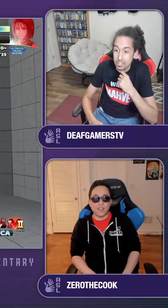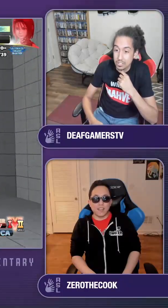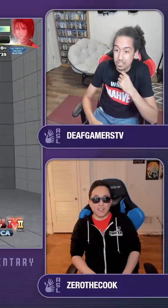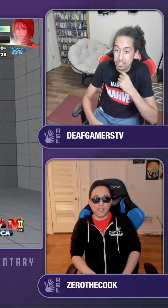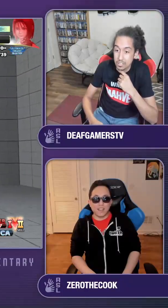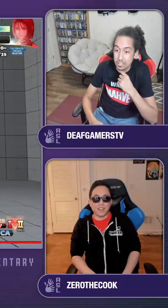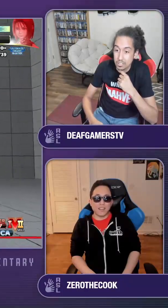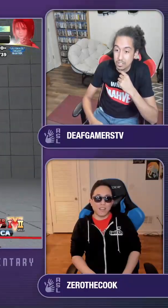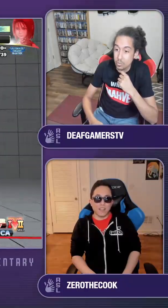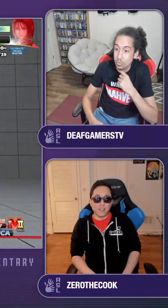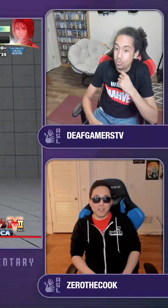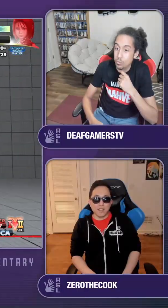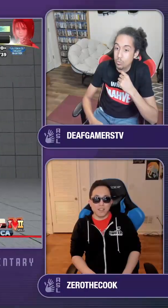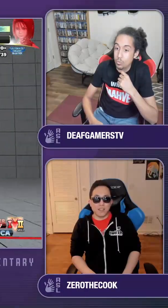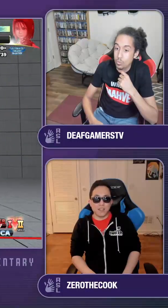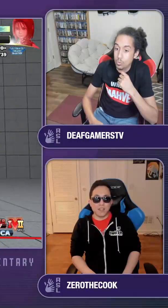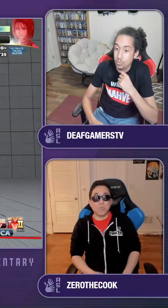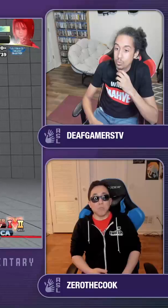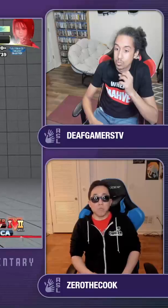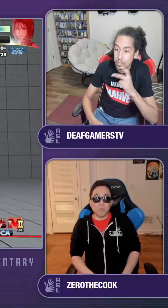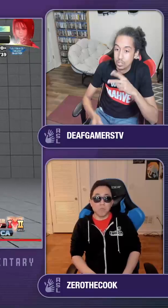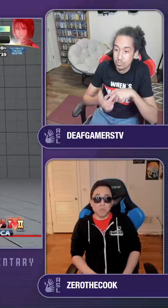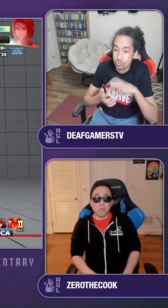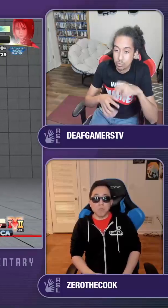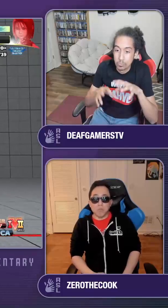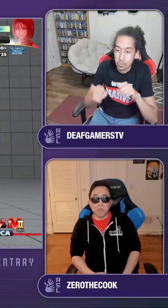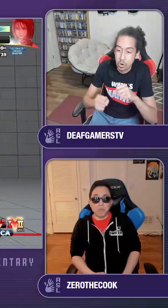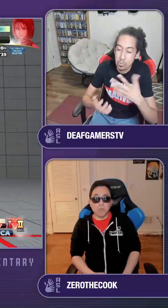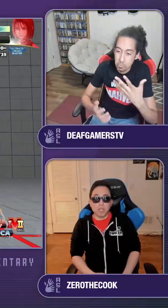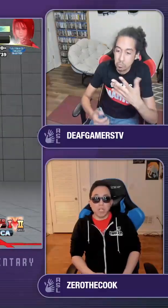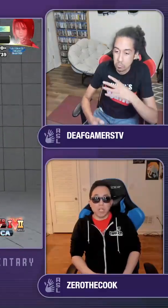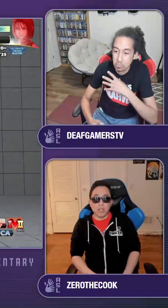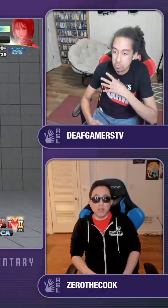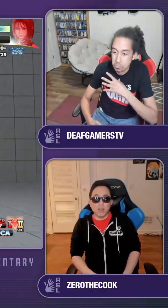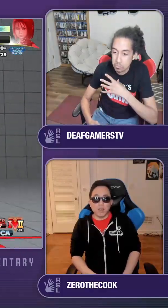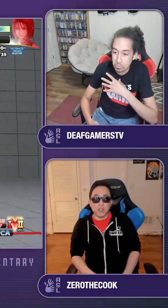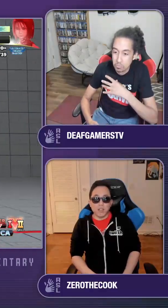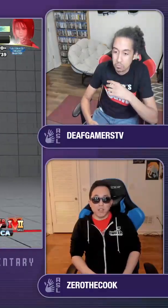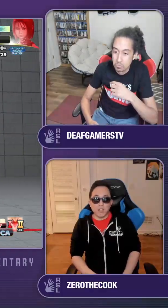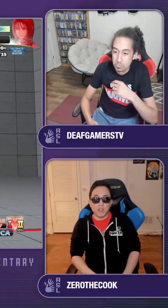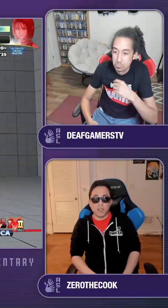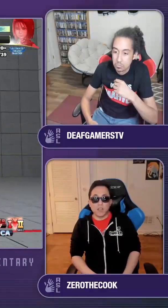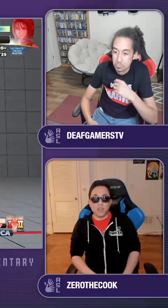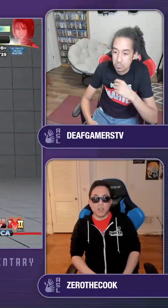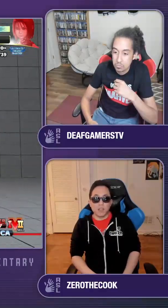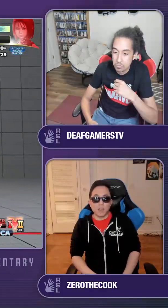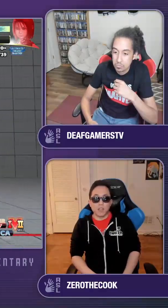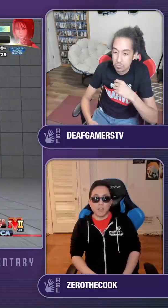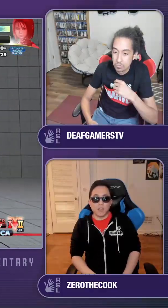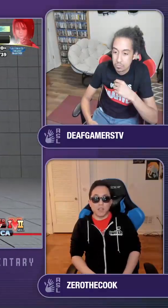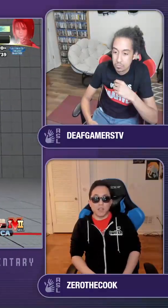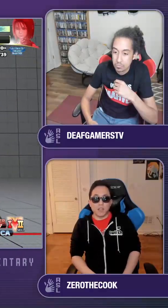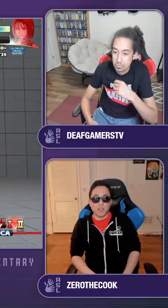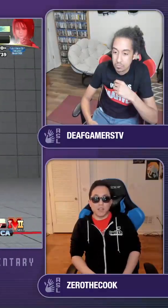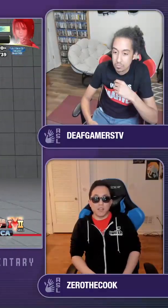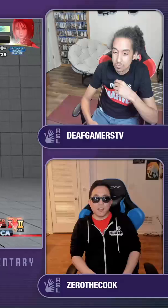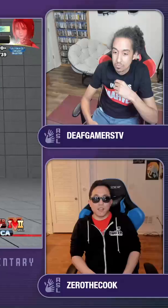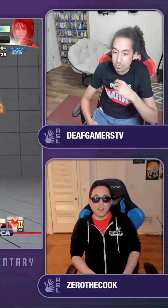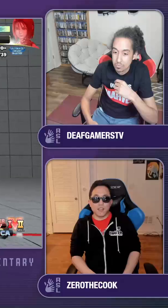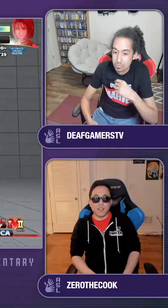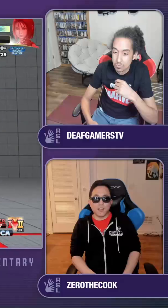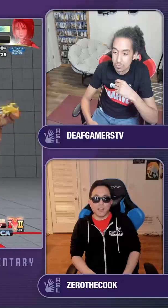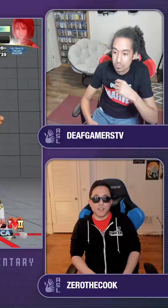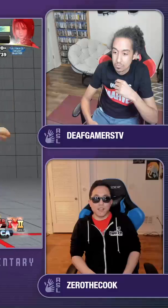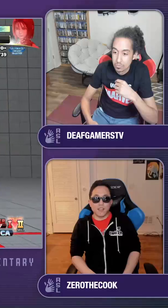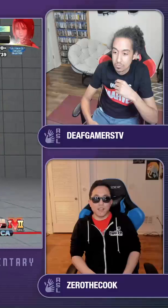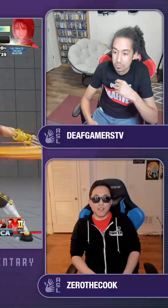V-trigger lined up for Jazdero, but same on Metro M side. Both have full super meter and both can do a lot of damage right now, which is going to come first. Jazdero trying to press